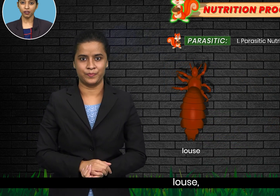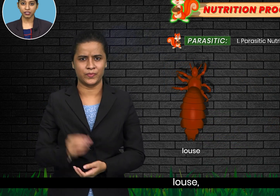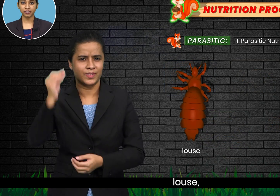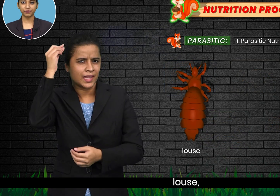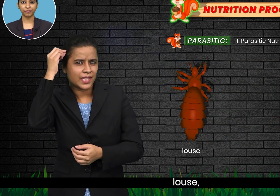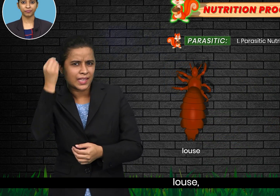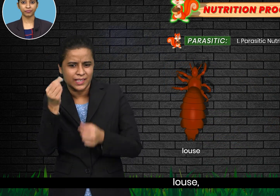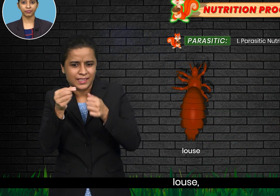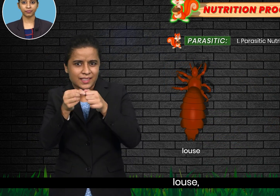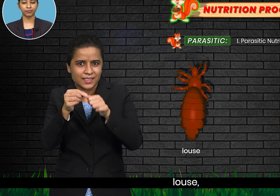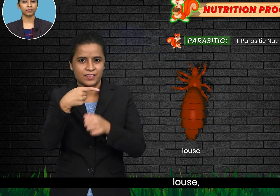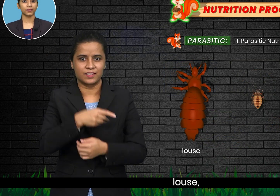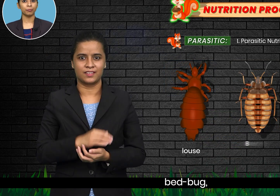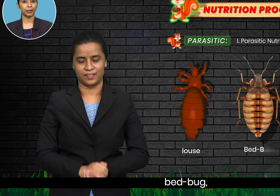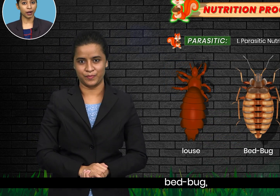louse,